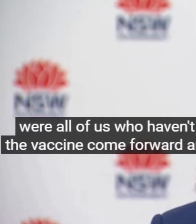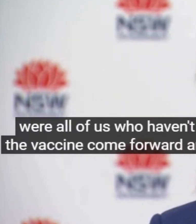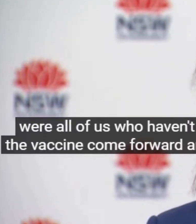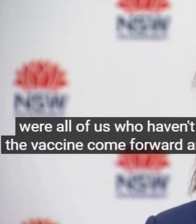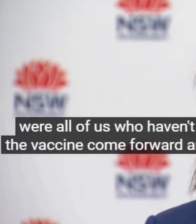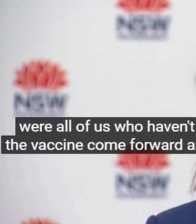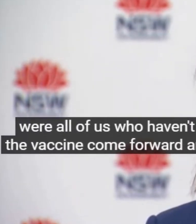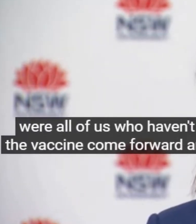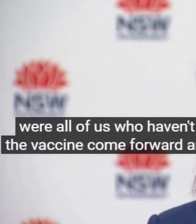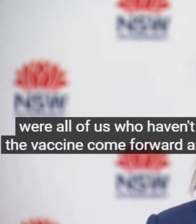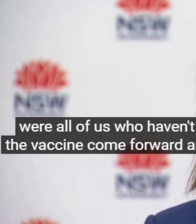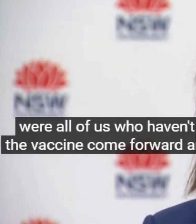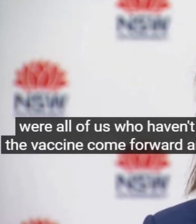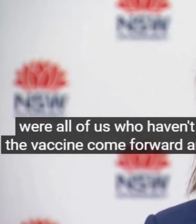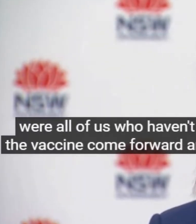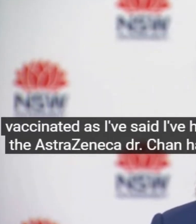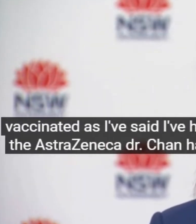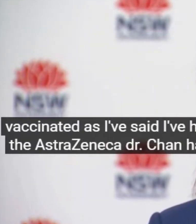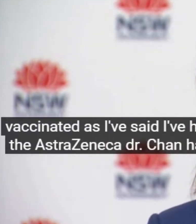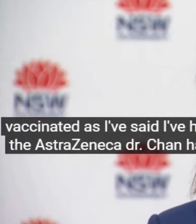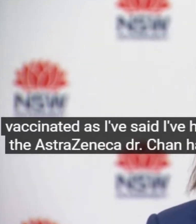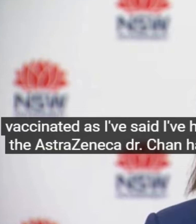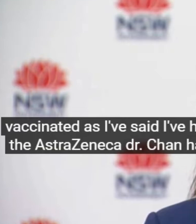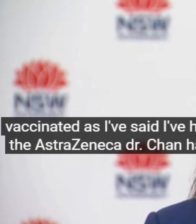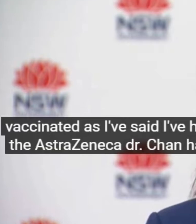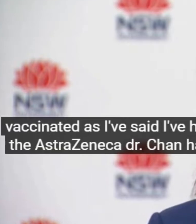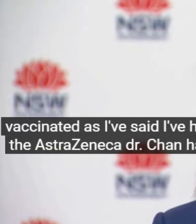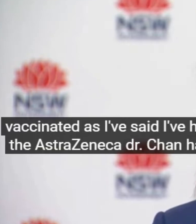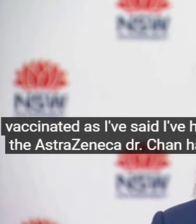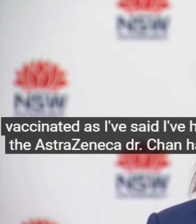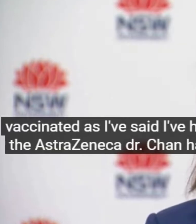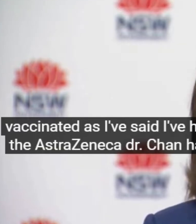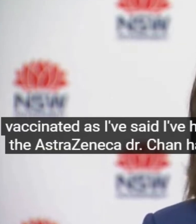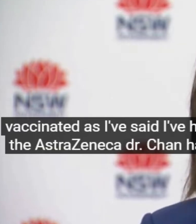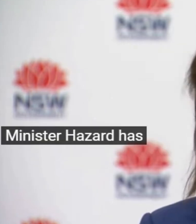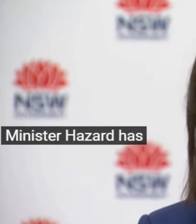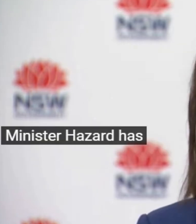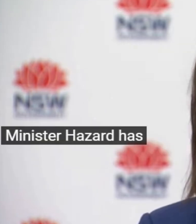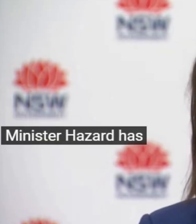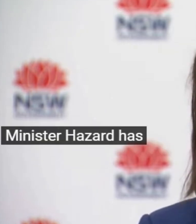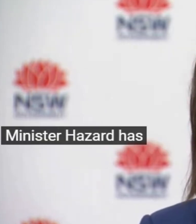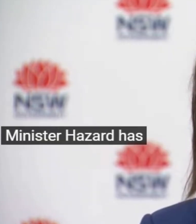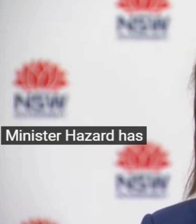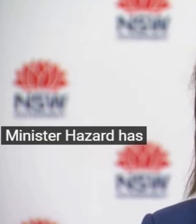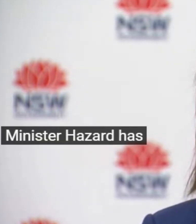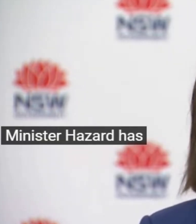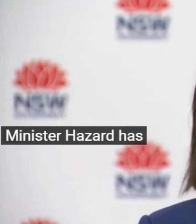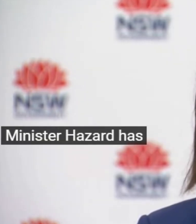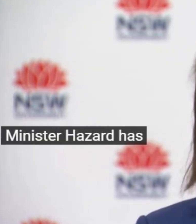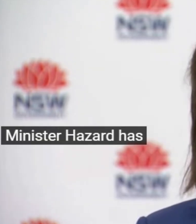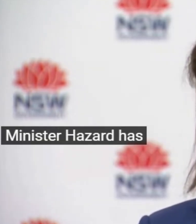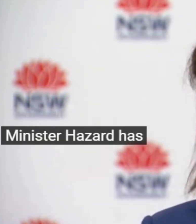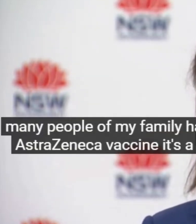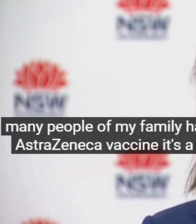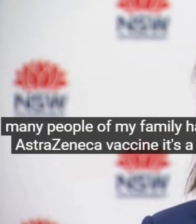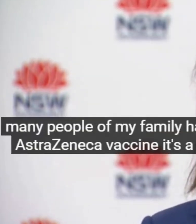I've had the AstraZeneca, Dr. Chand has, Minister Hazzard has, many people of my family have had the AstraZeneca vaccine. It's a safe